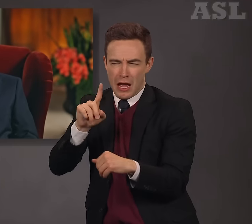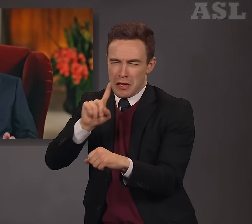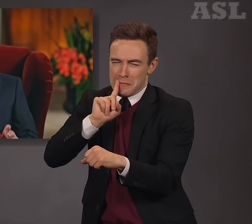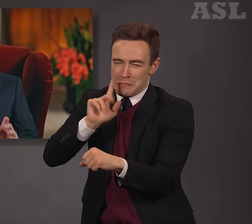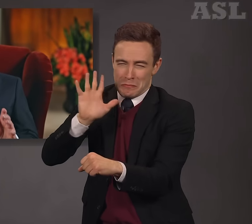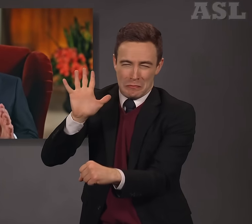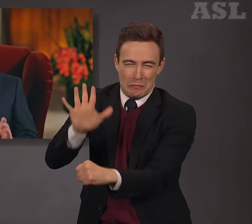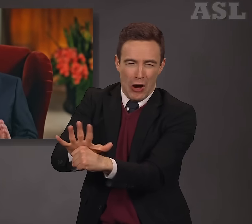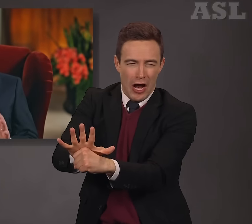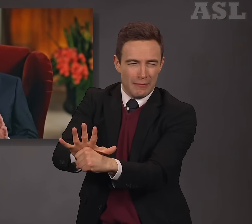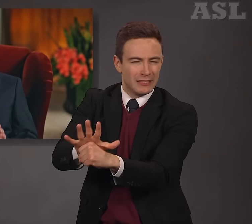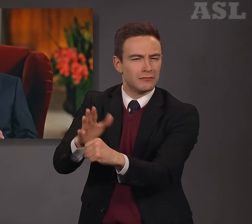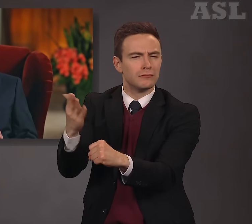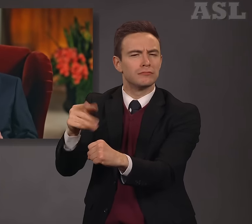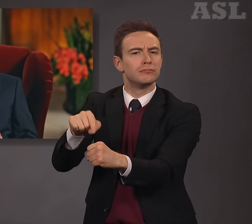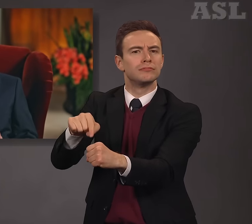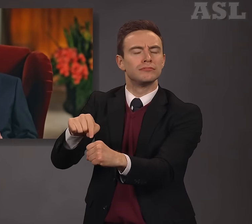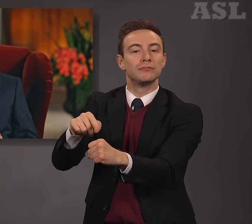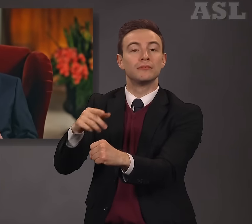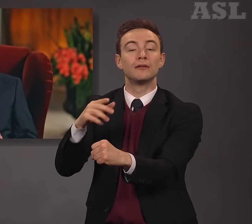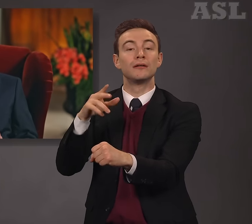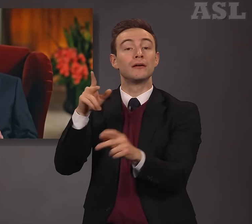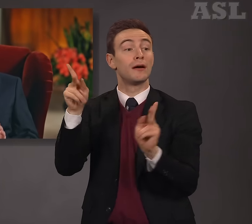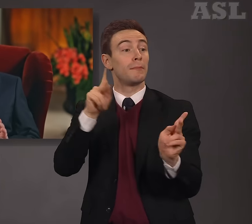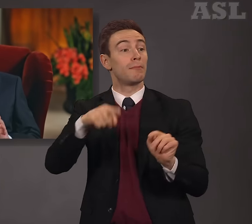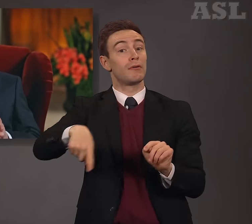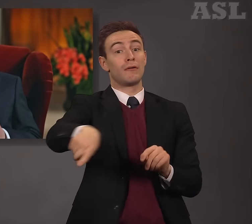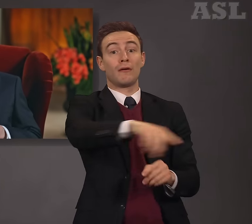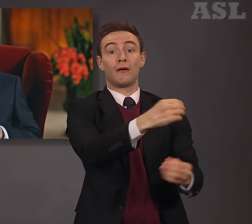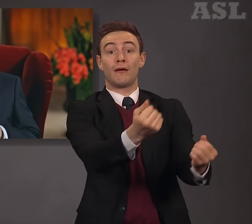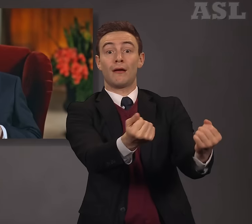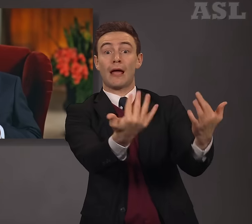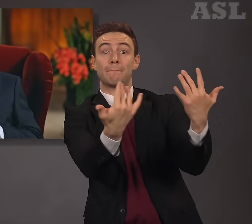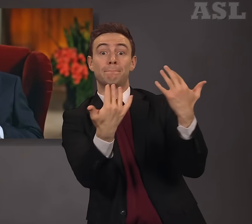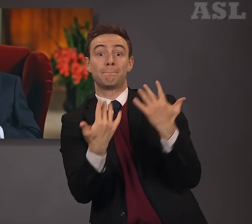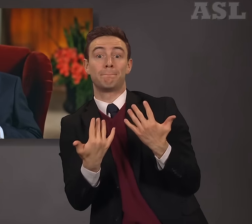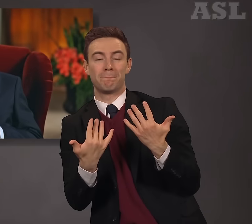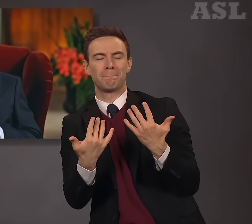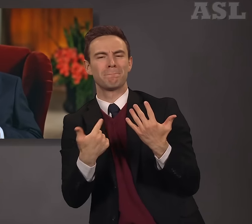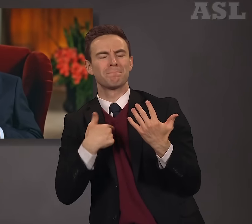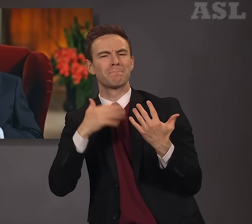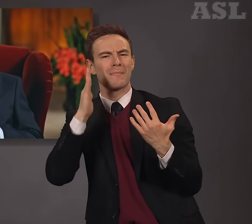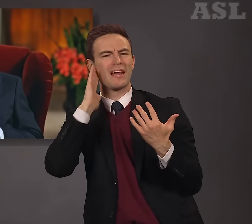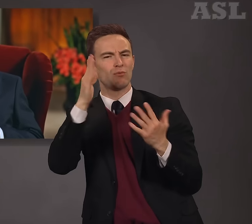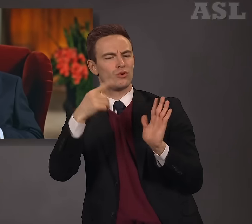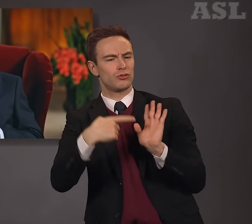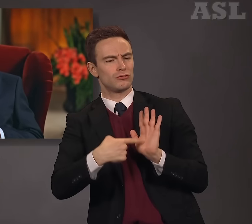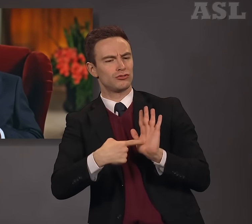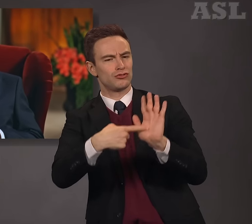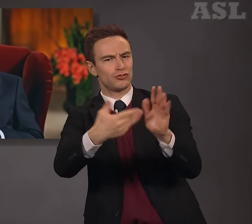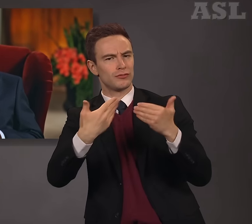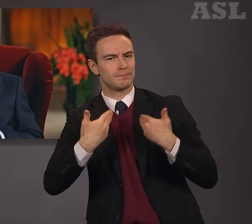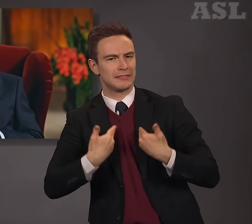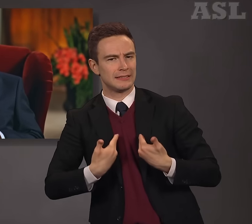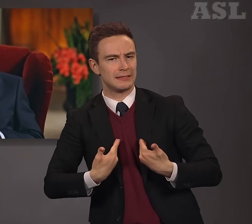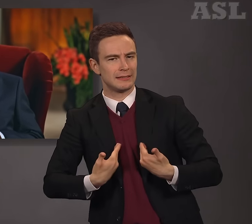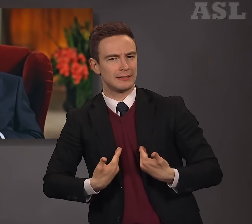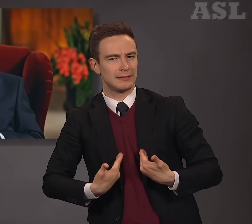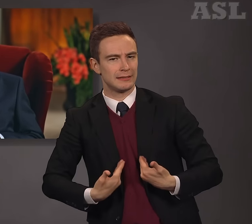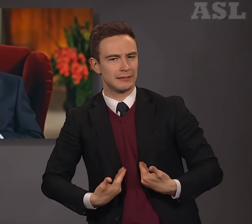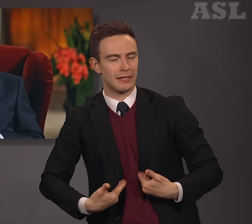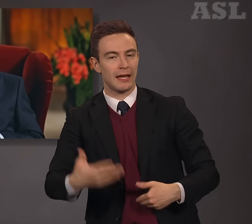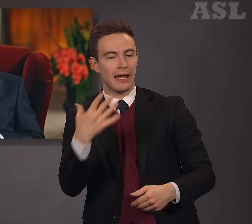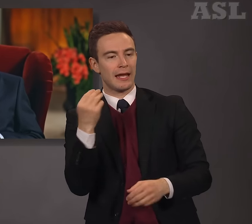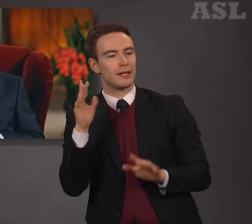and made this stunning promise, "I will manifest myself to